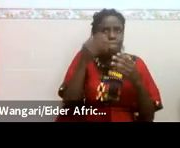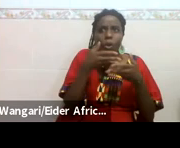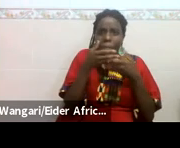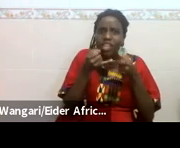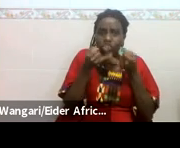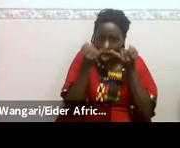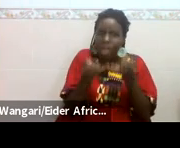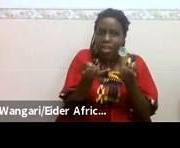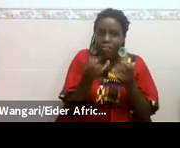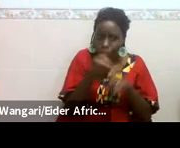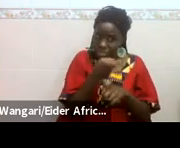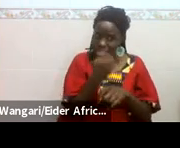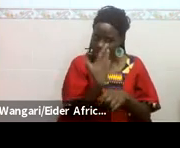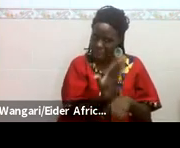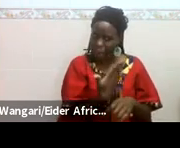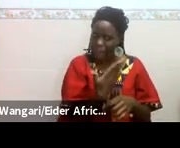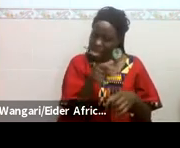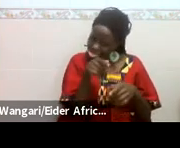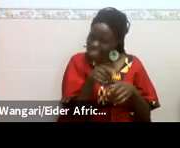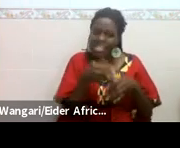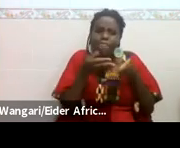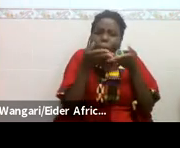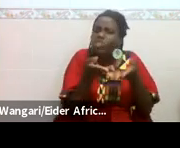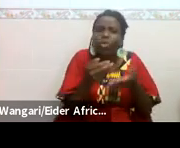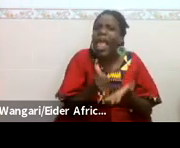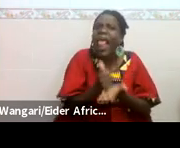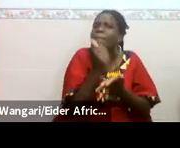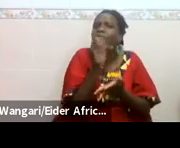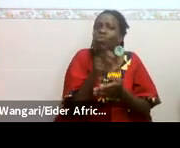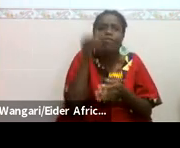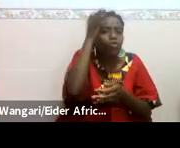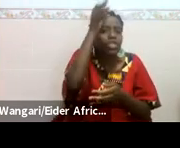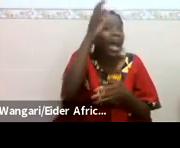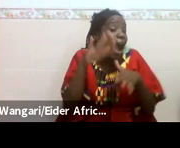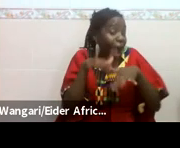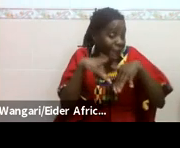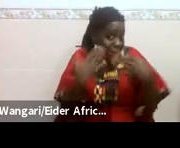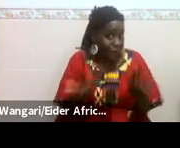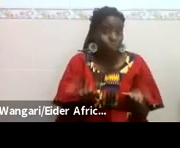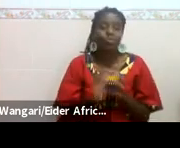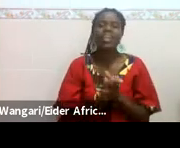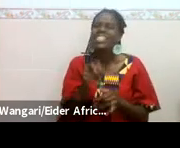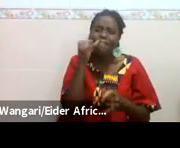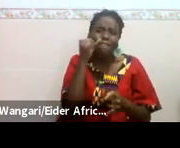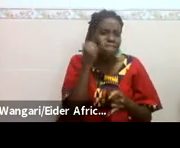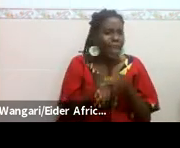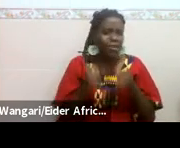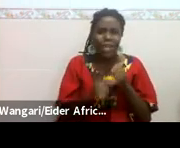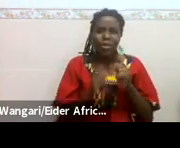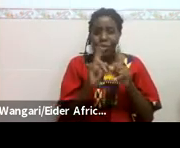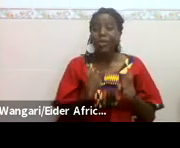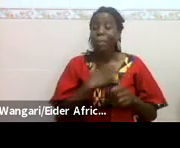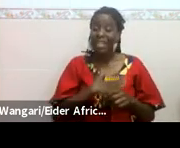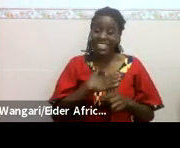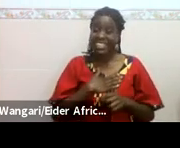currently. So let's hear your views. Let's type. This is the final question. So energy, everyone.